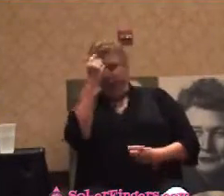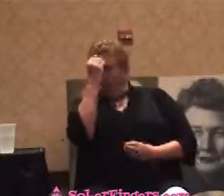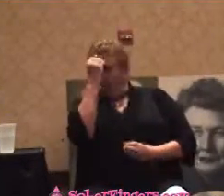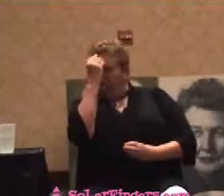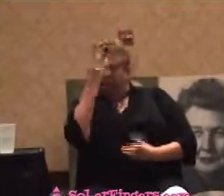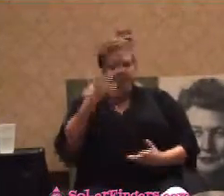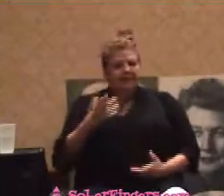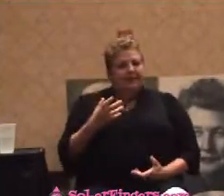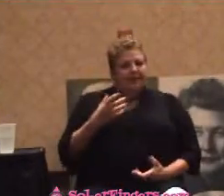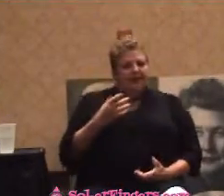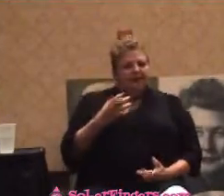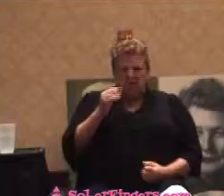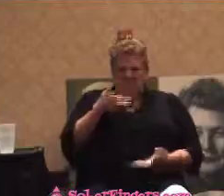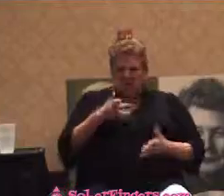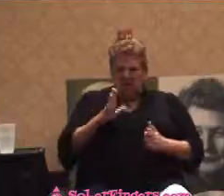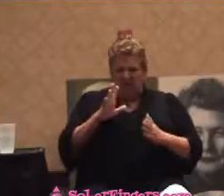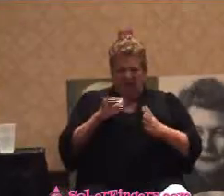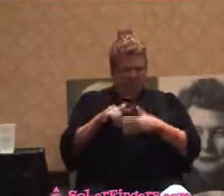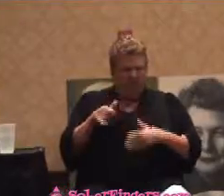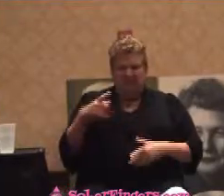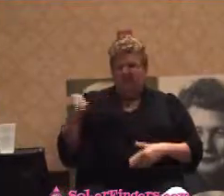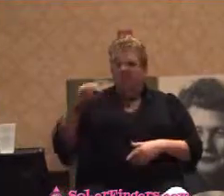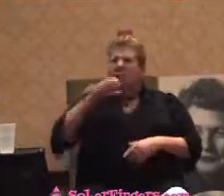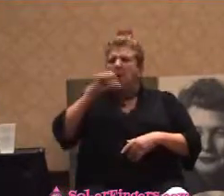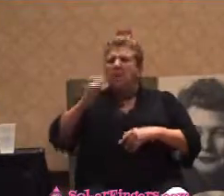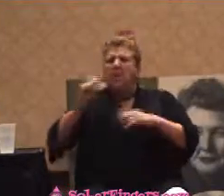Are you going to let a bunch of little old ladies in tennis shoes tell you how to drink whiskey?